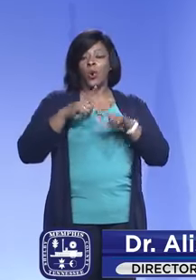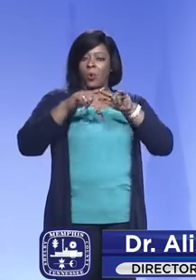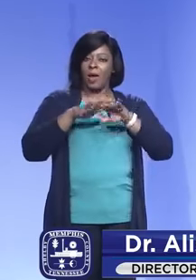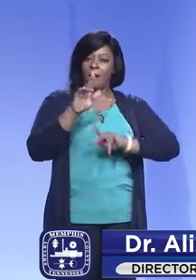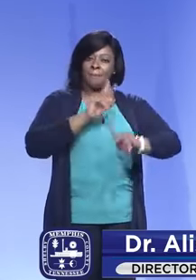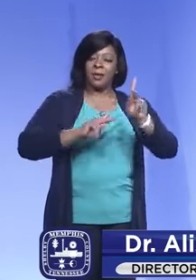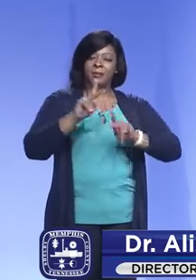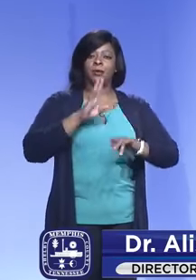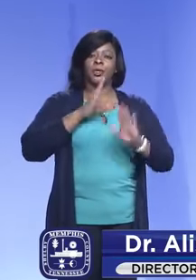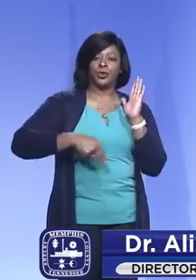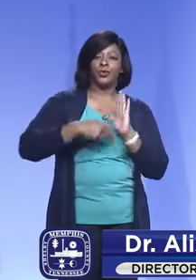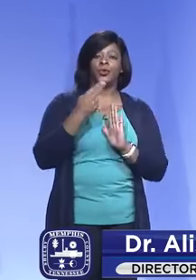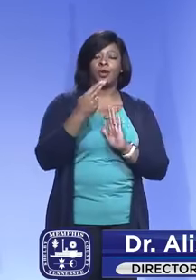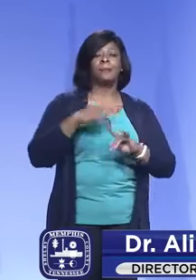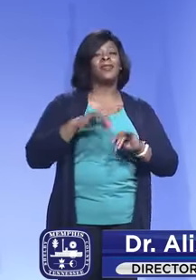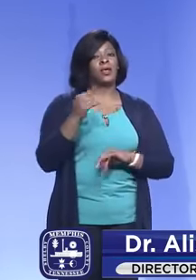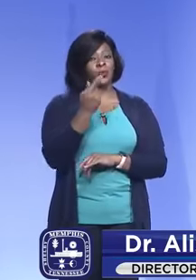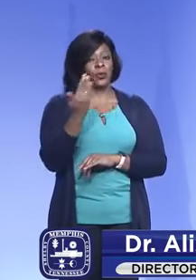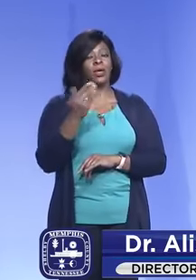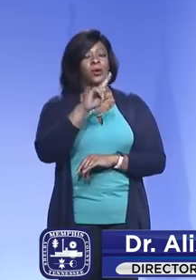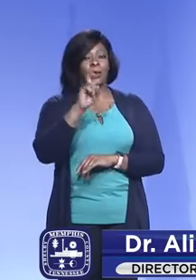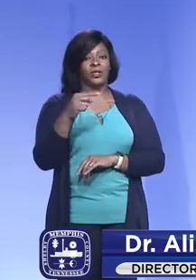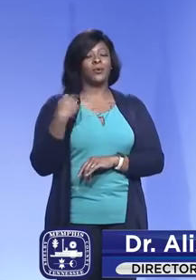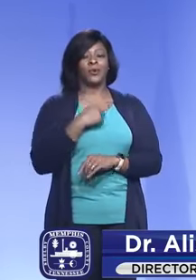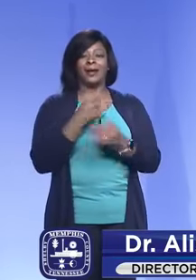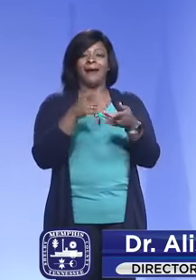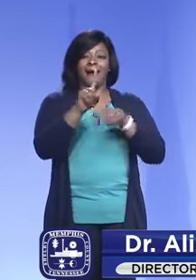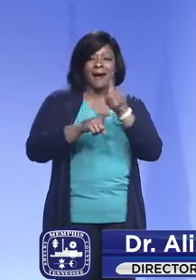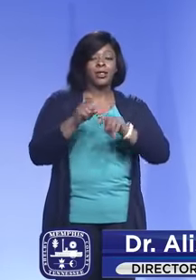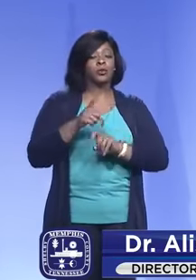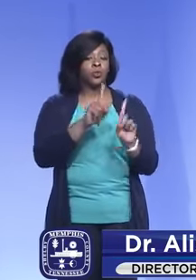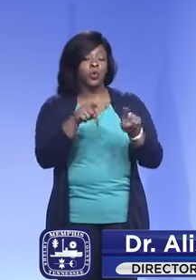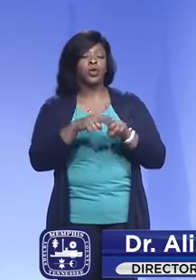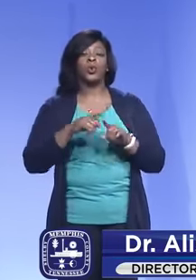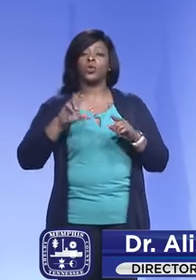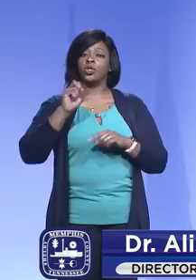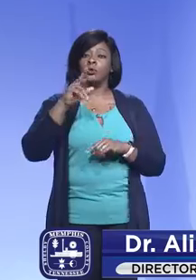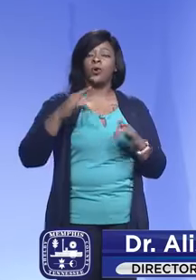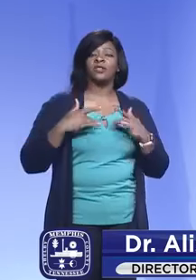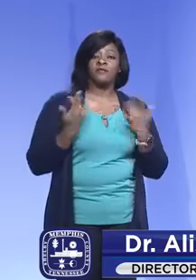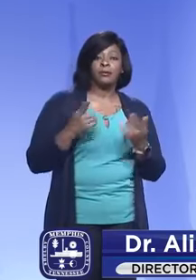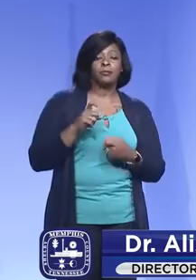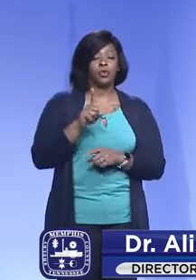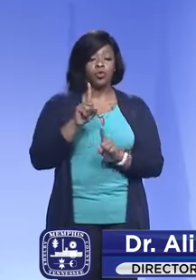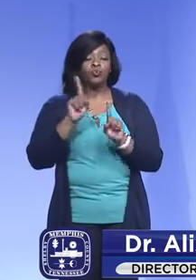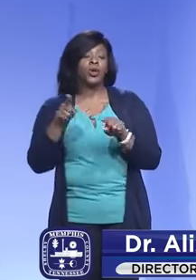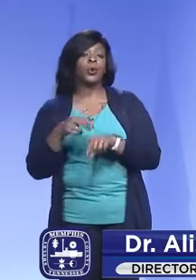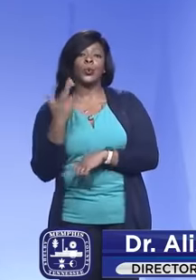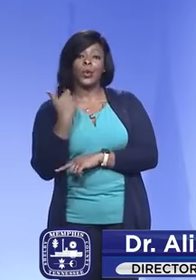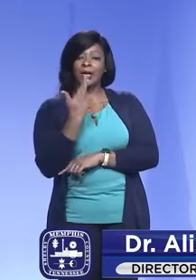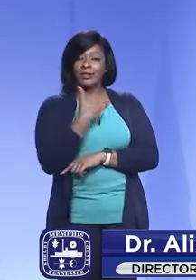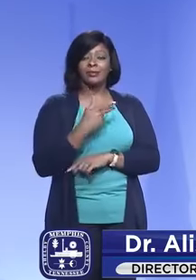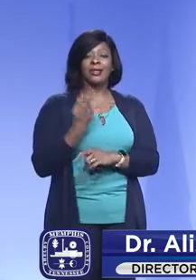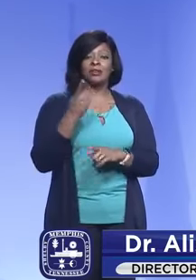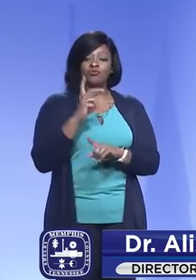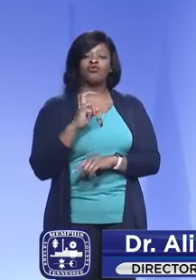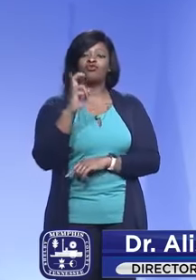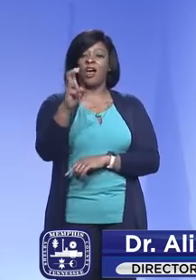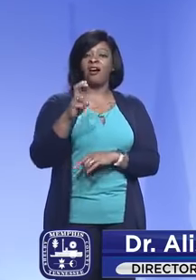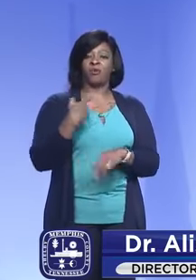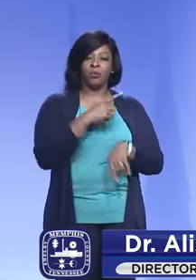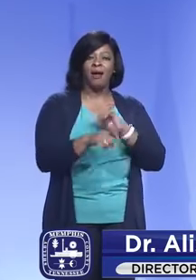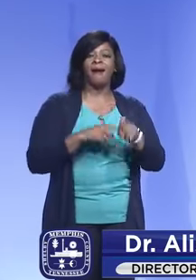people to be truthful, but that is one of the questions. We also ask if they've been to a sports venue, if they've been to a restaurant, if they've traveled.